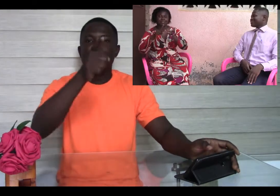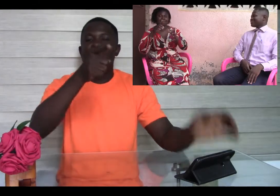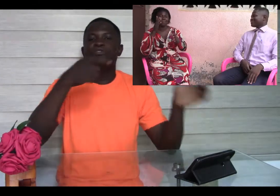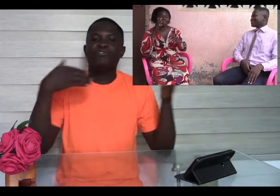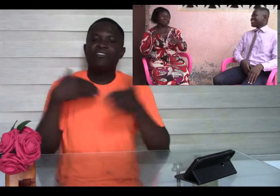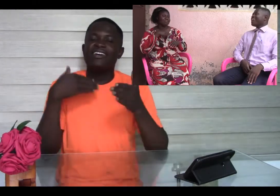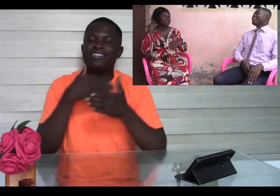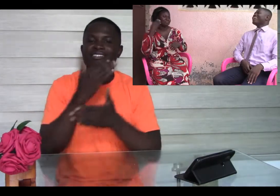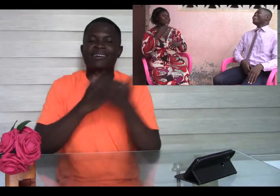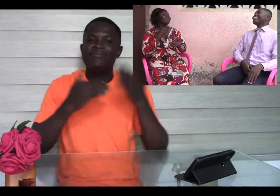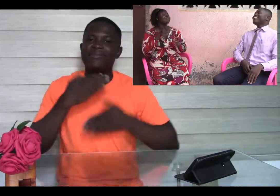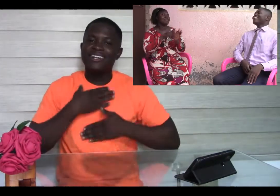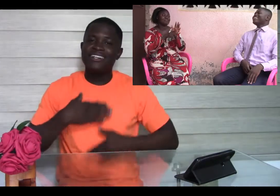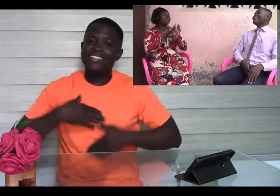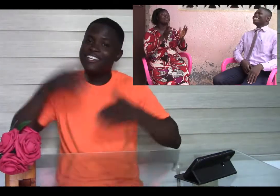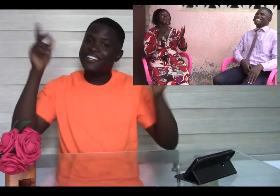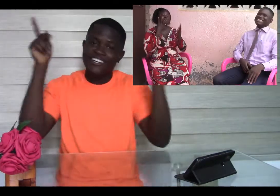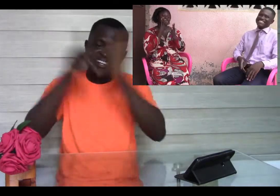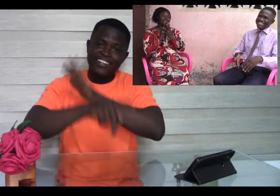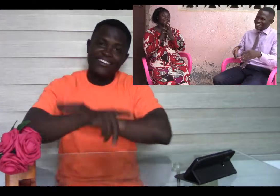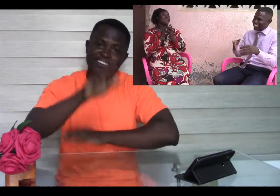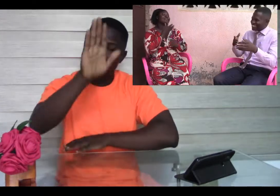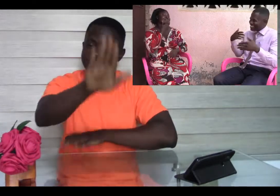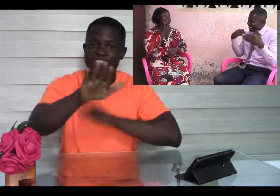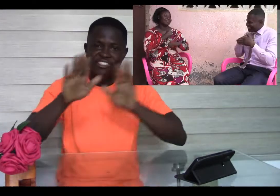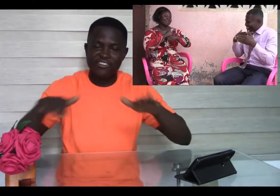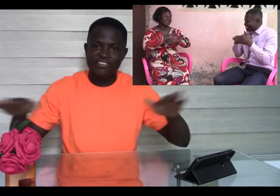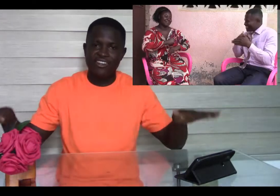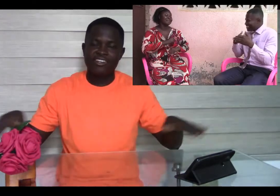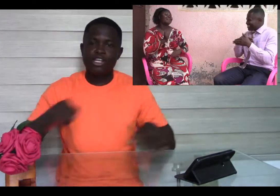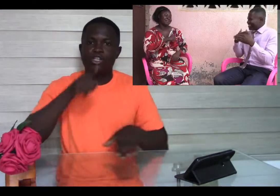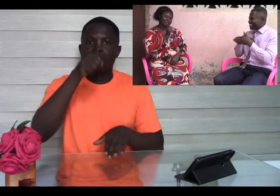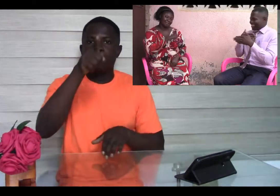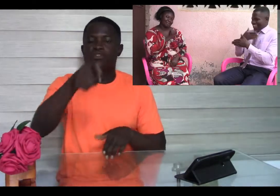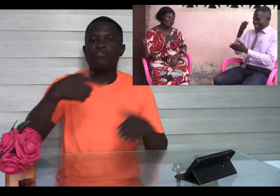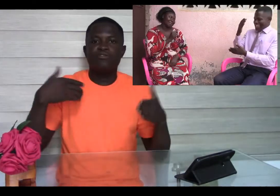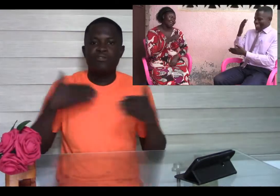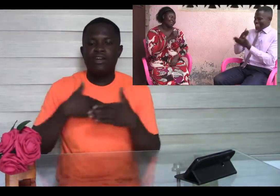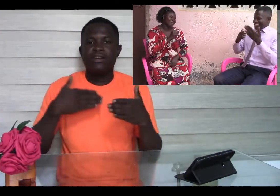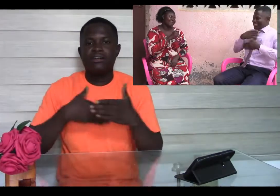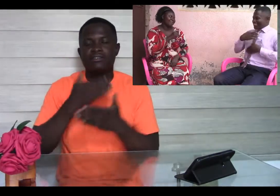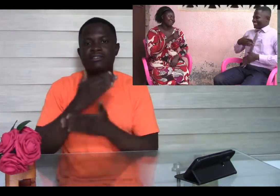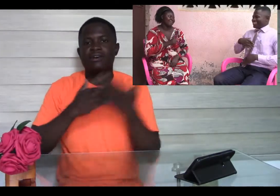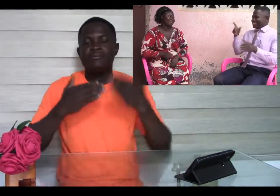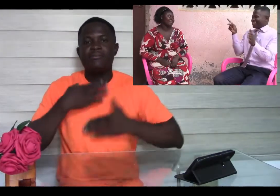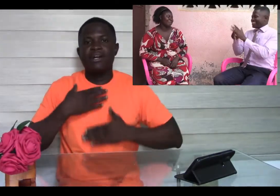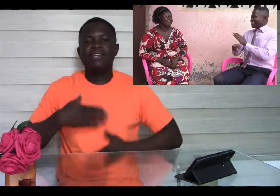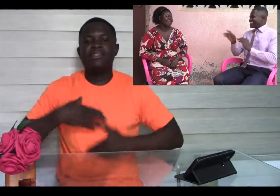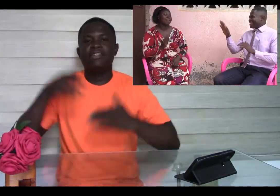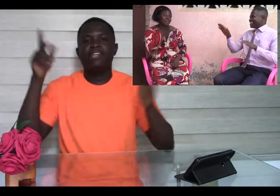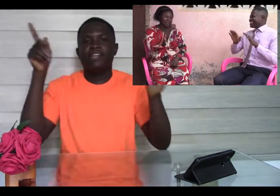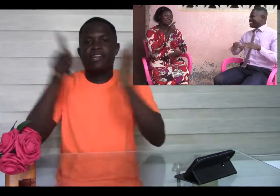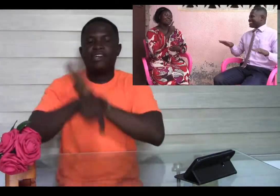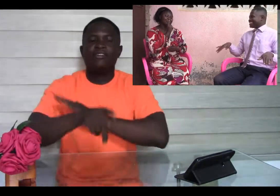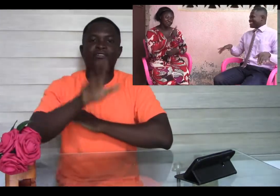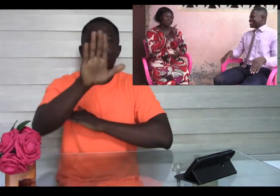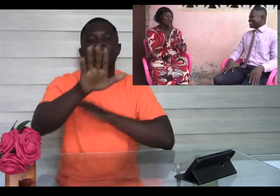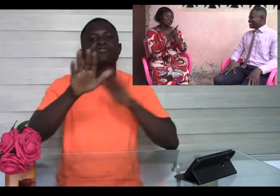you fear somebody kill your children. You fear somebody kill your